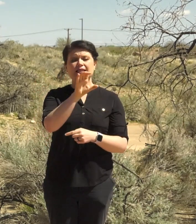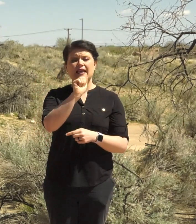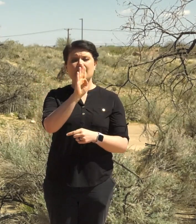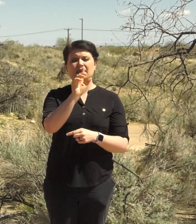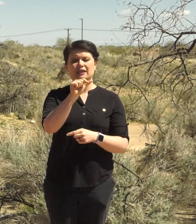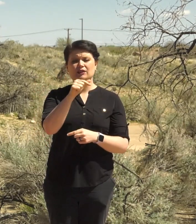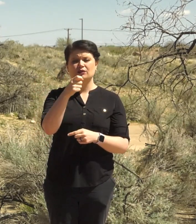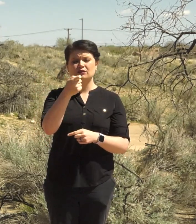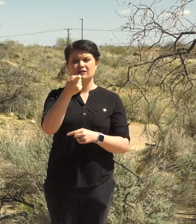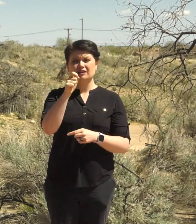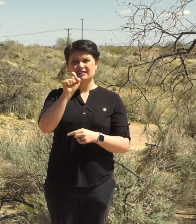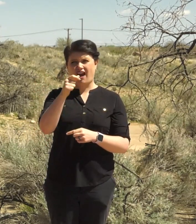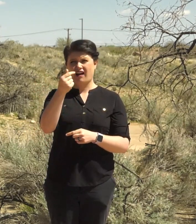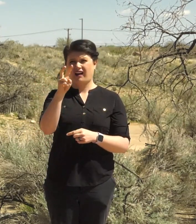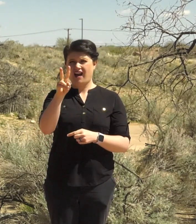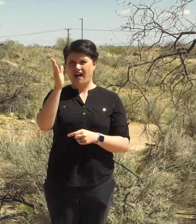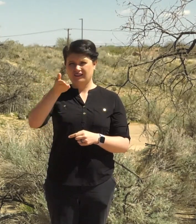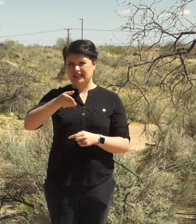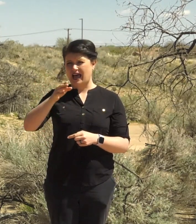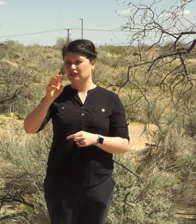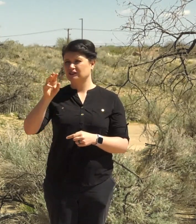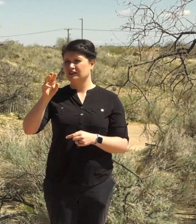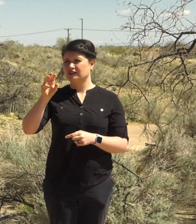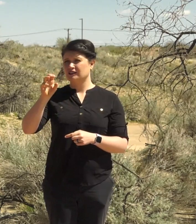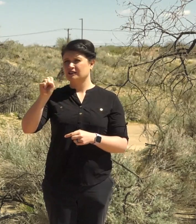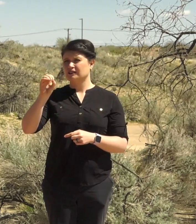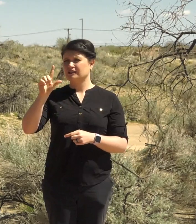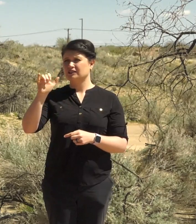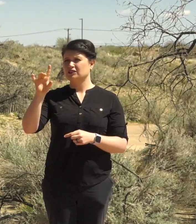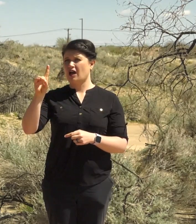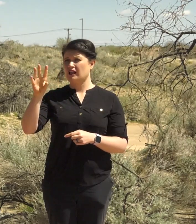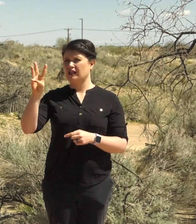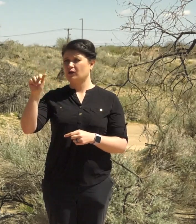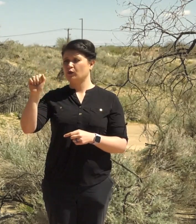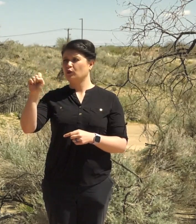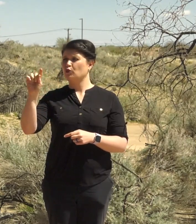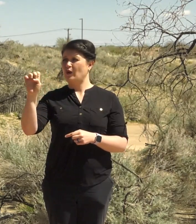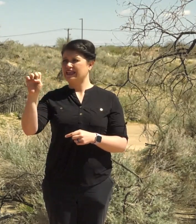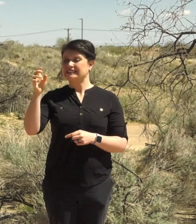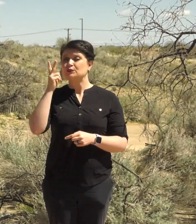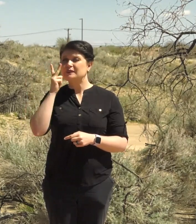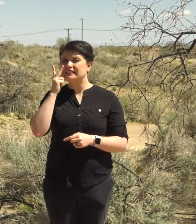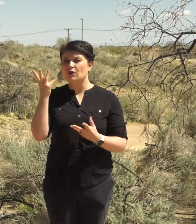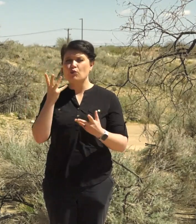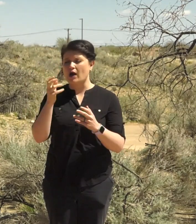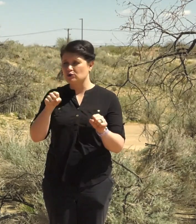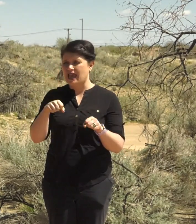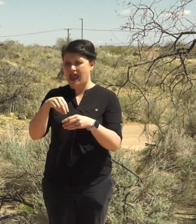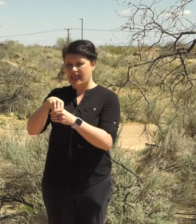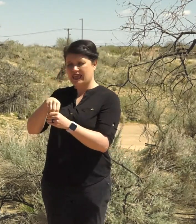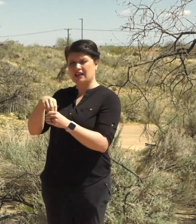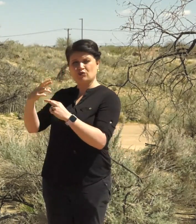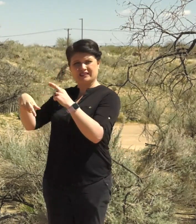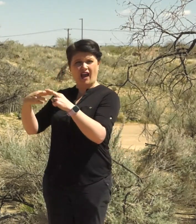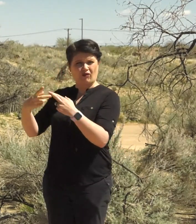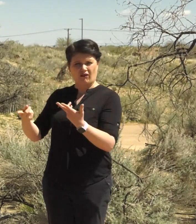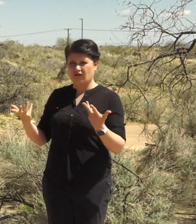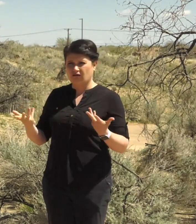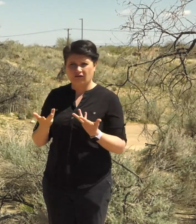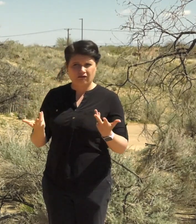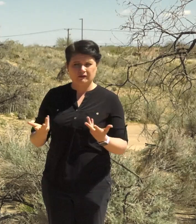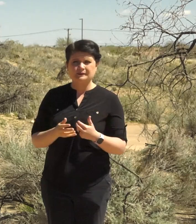cabq.gov/solid waste to see what items should be put in your recycling bin. So recycling, residential refuse, and